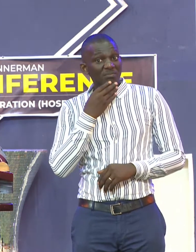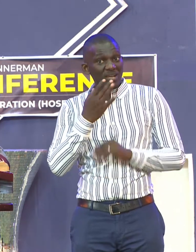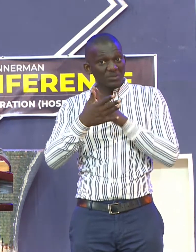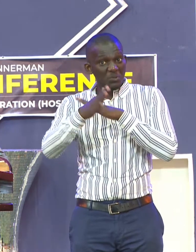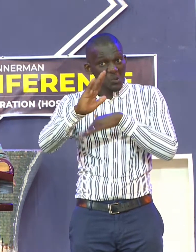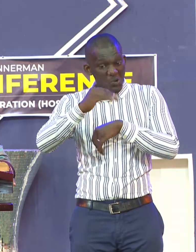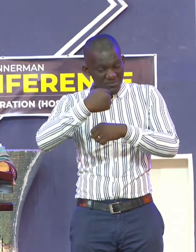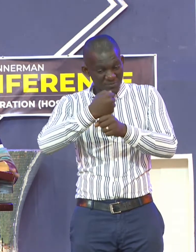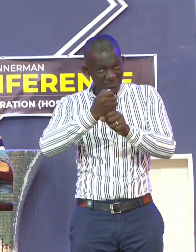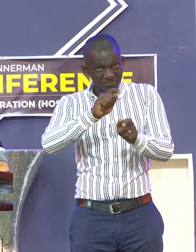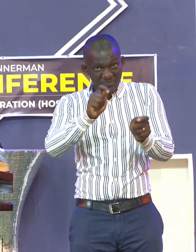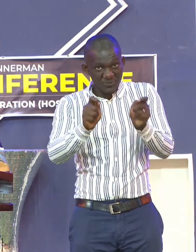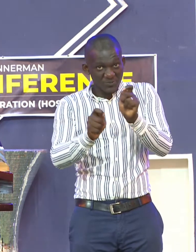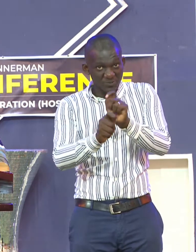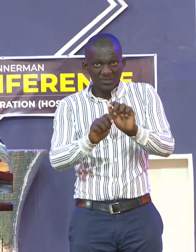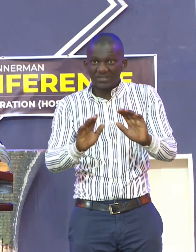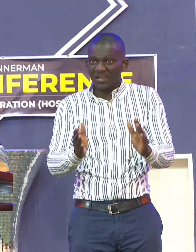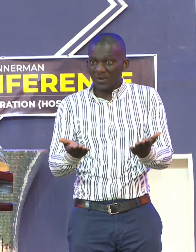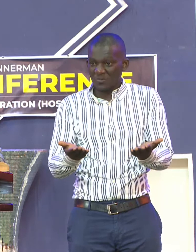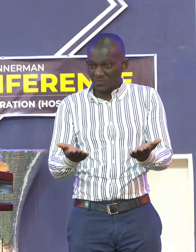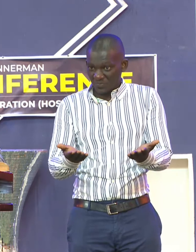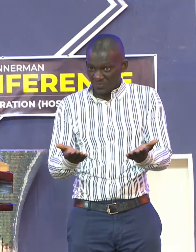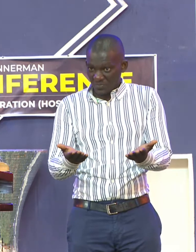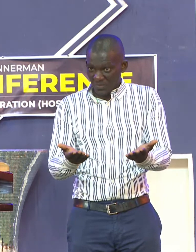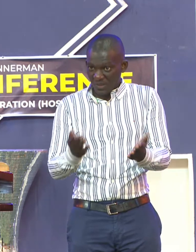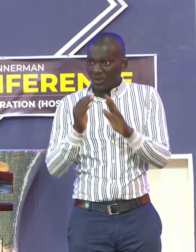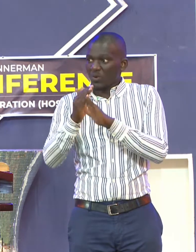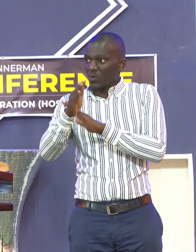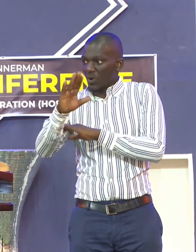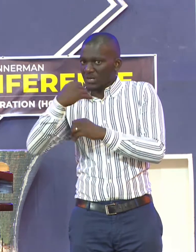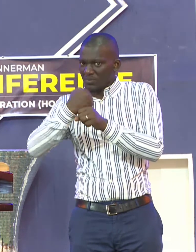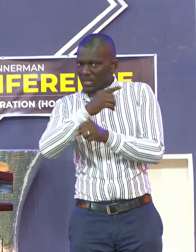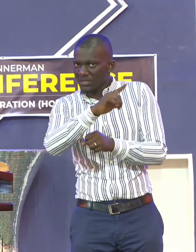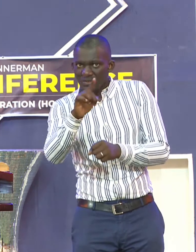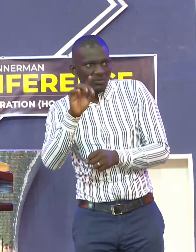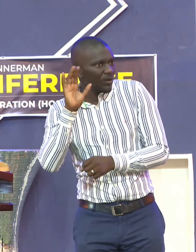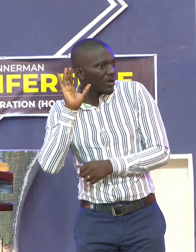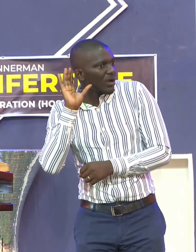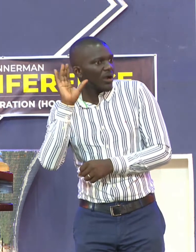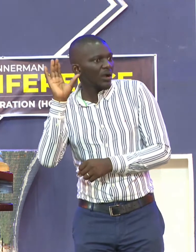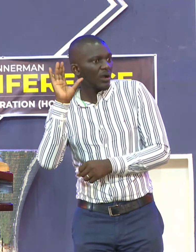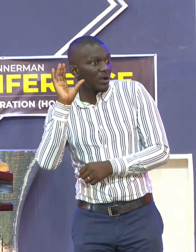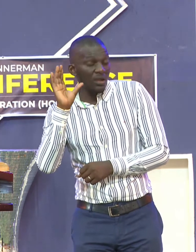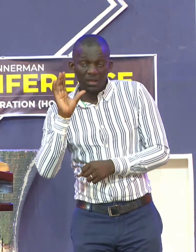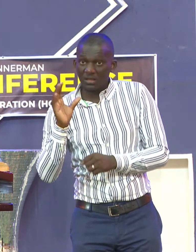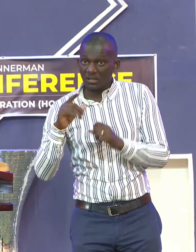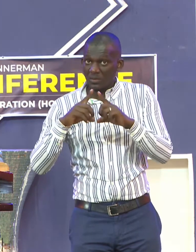A person with whom the Lord is doing a work is like such. He makes you hear the